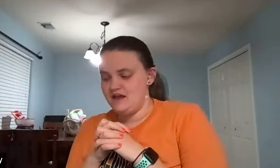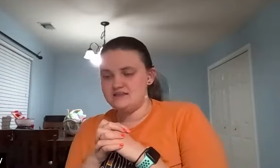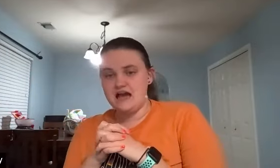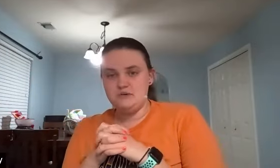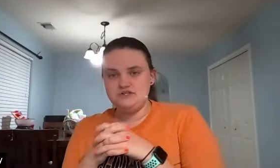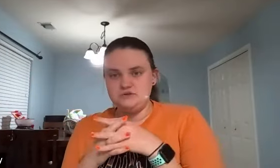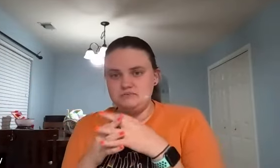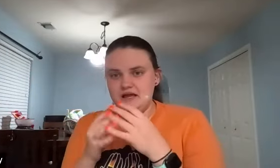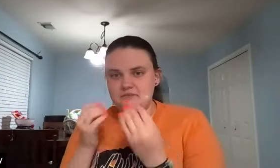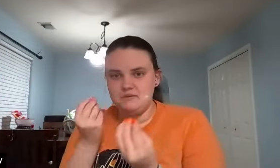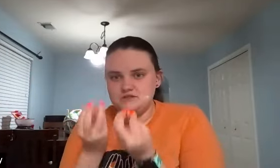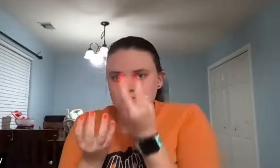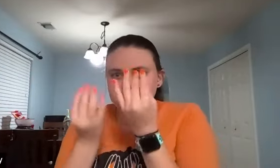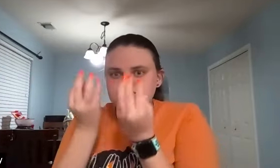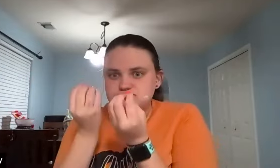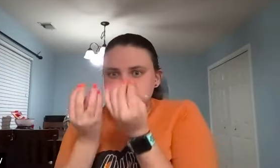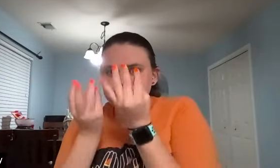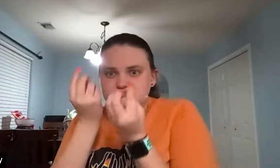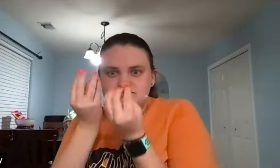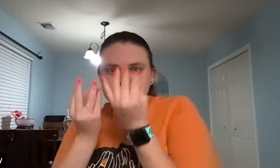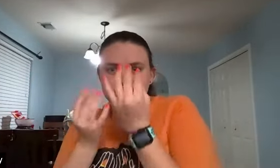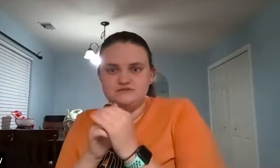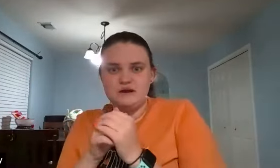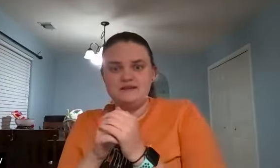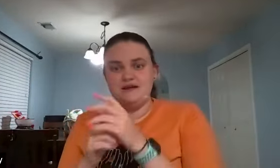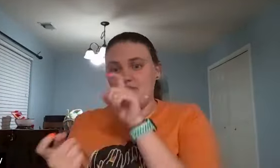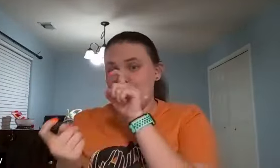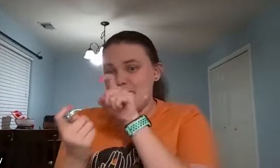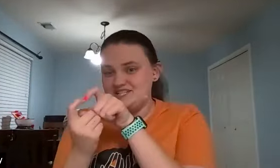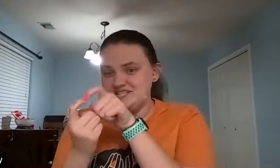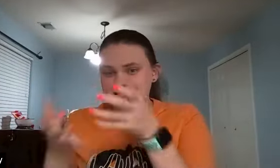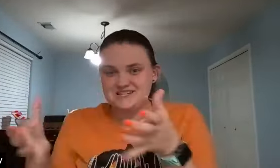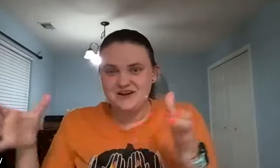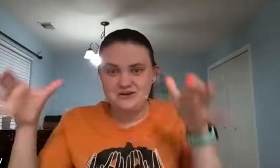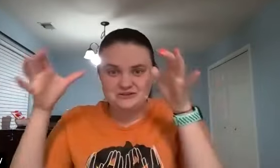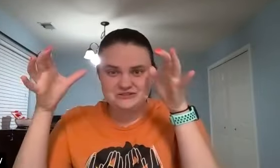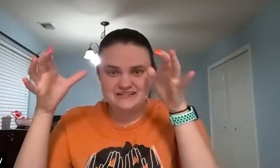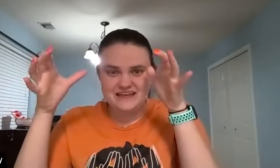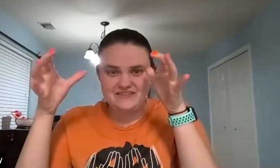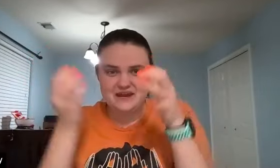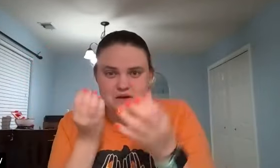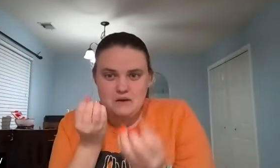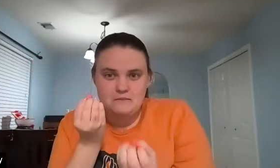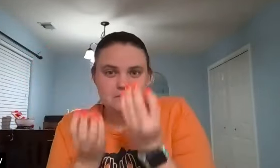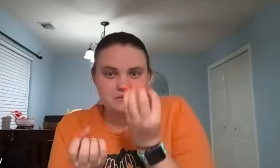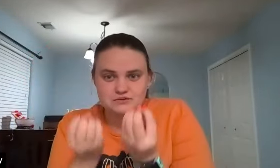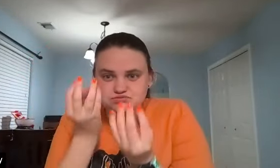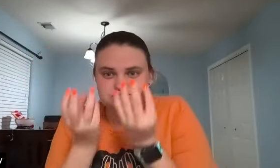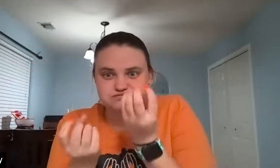as I would do like bubbles going. So I'd be like witch's cauldron and then bubbles.